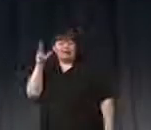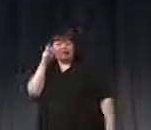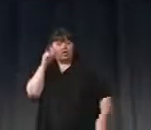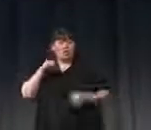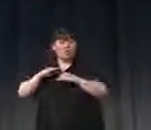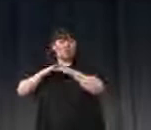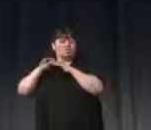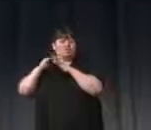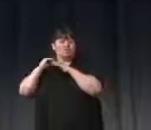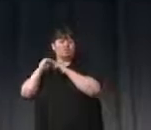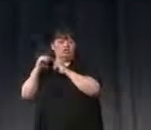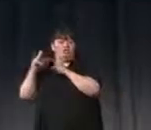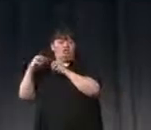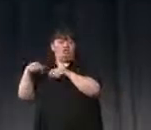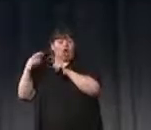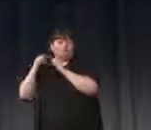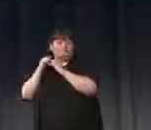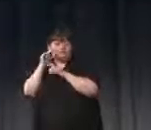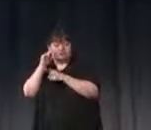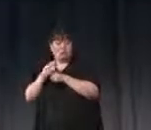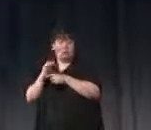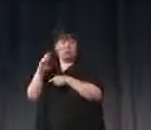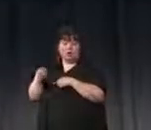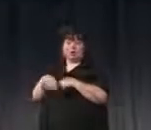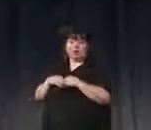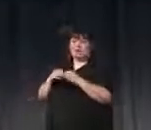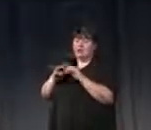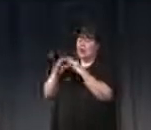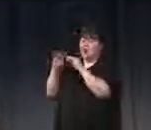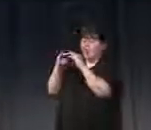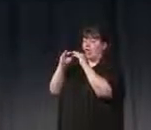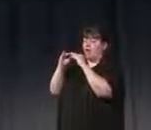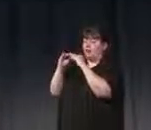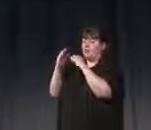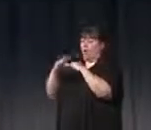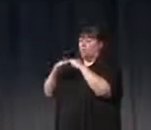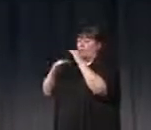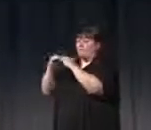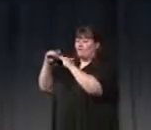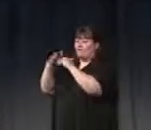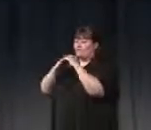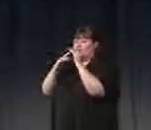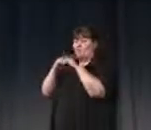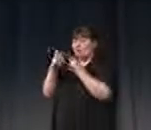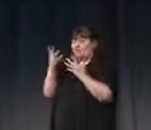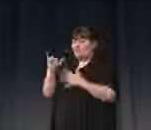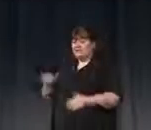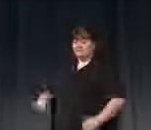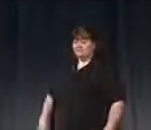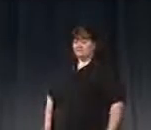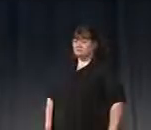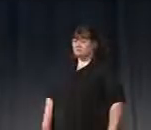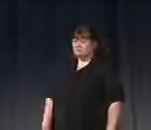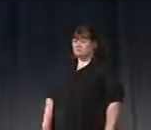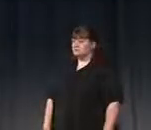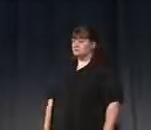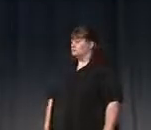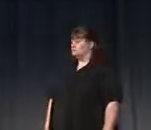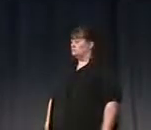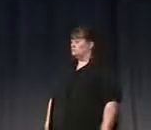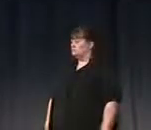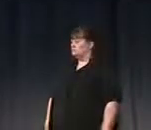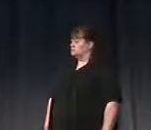She argues with her sister. Or maybe this. She argues with her sister. Or maybe even this. She argues with her